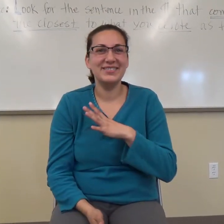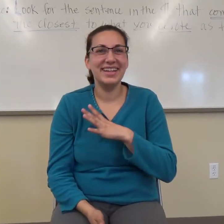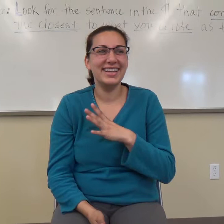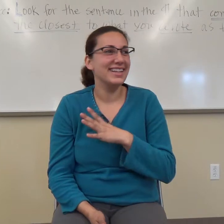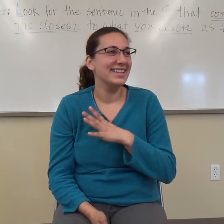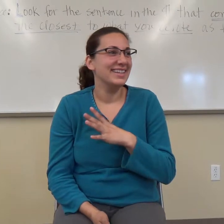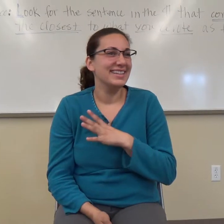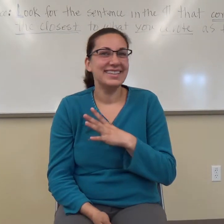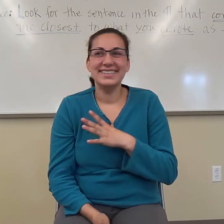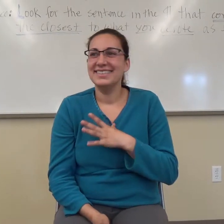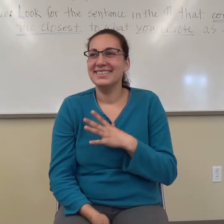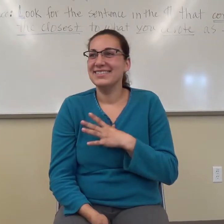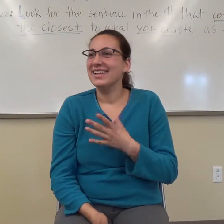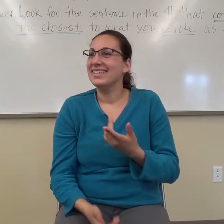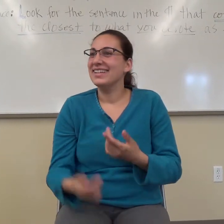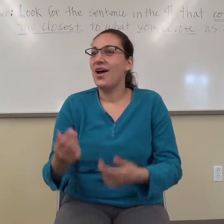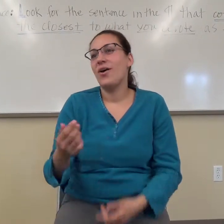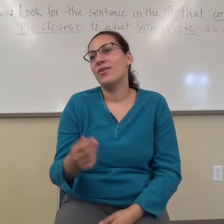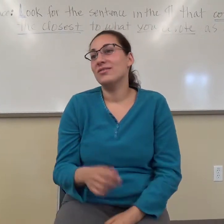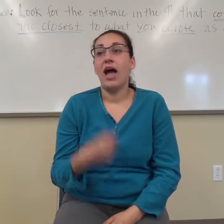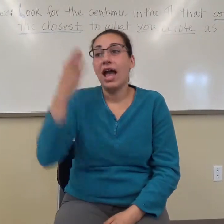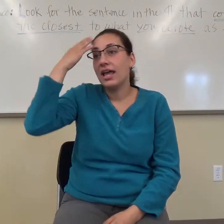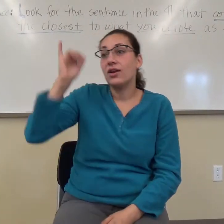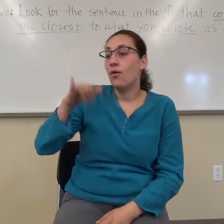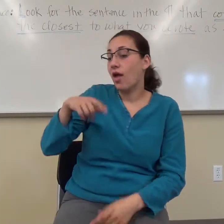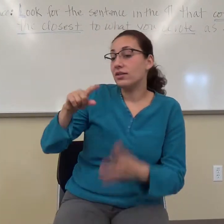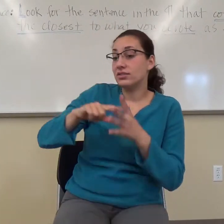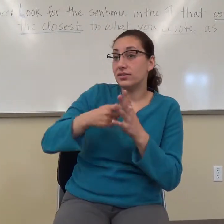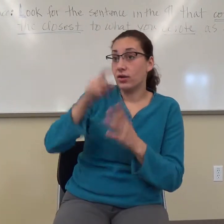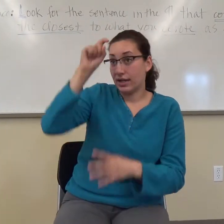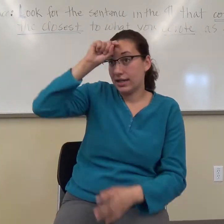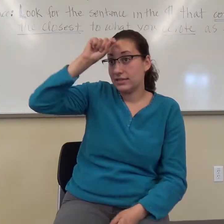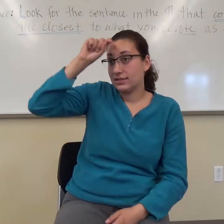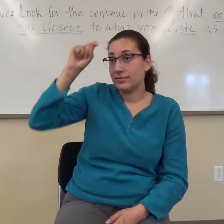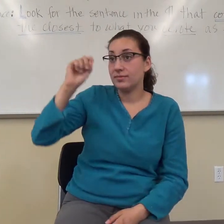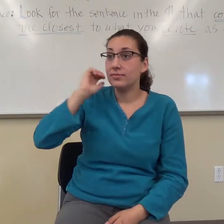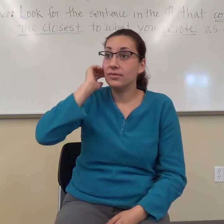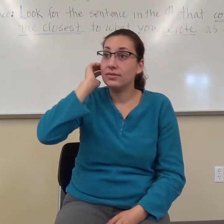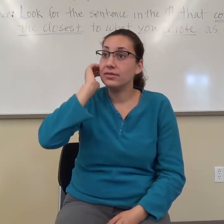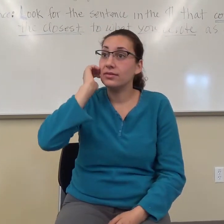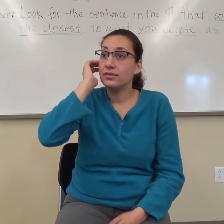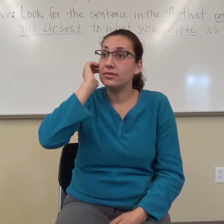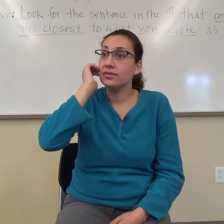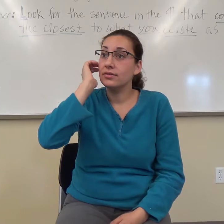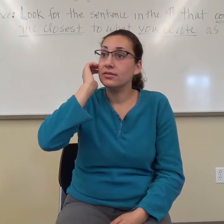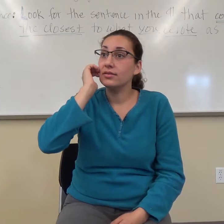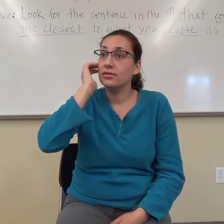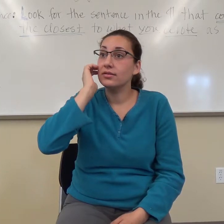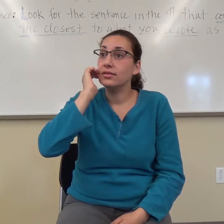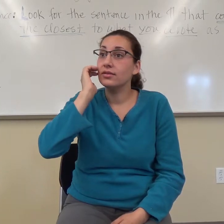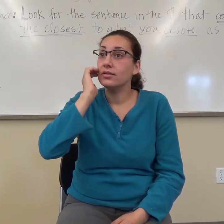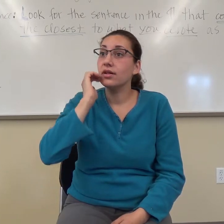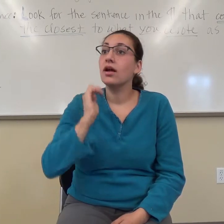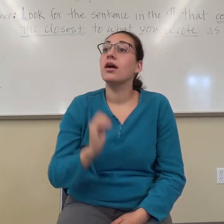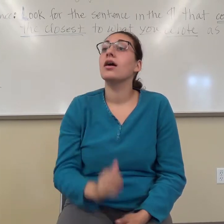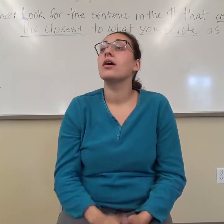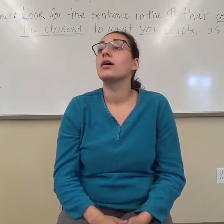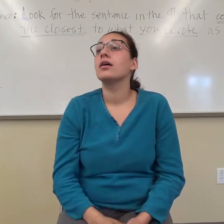you said something that the church didn't like, which I don't think